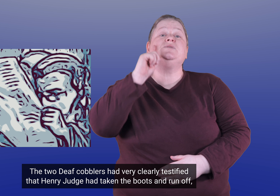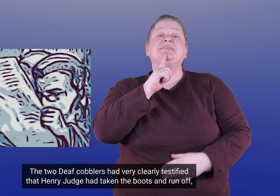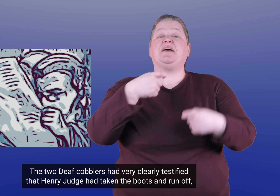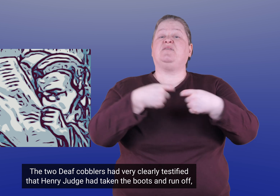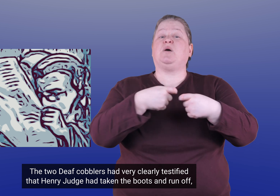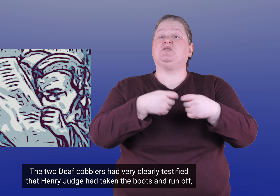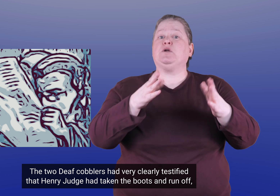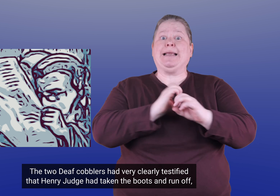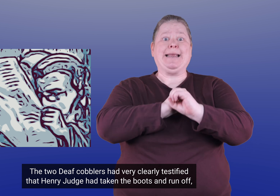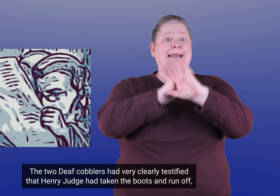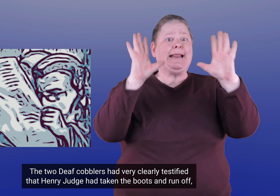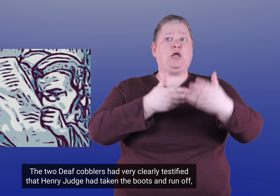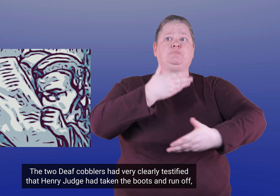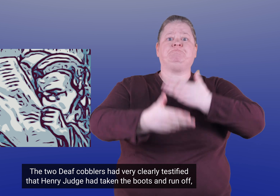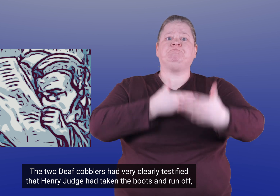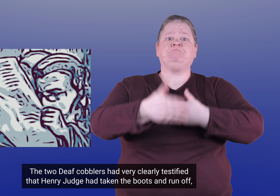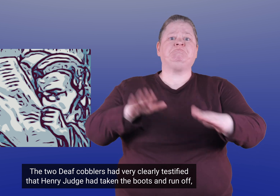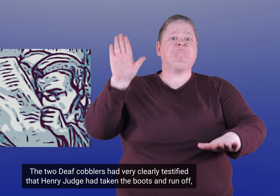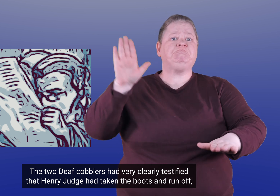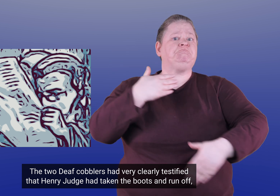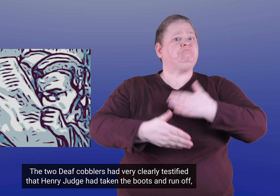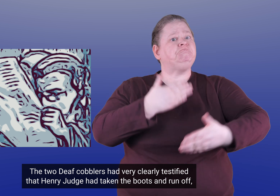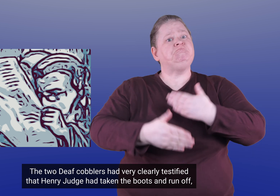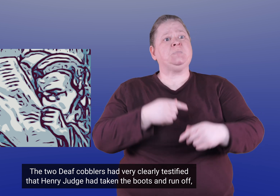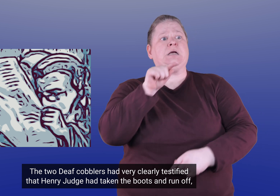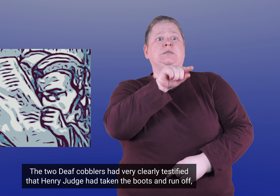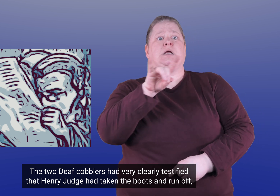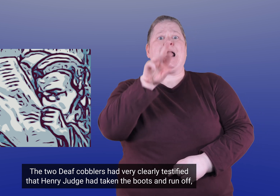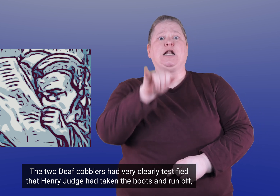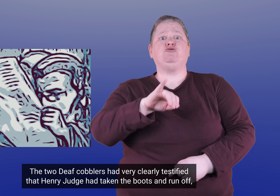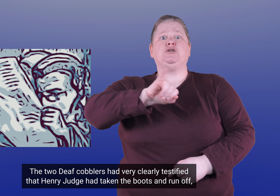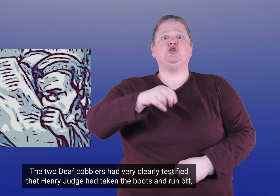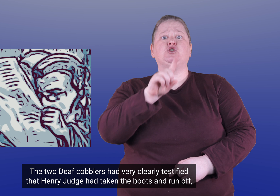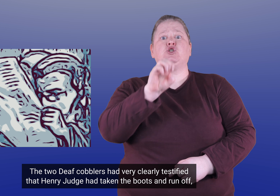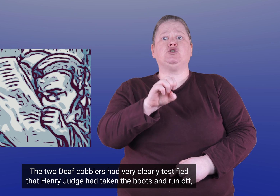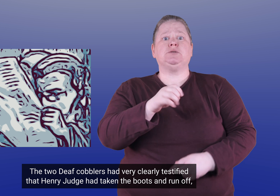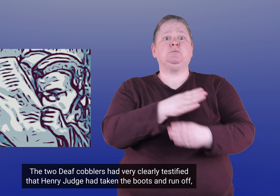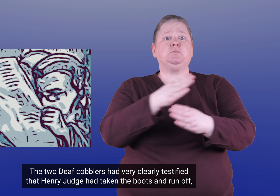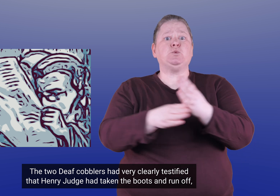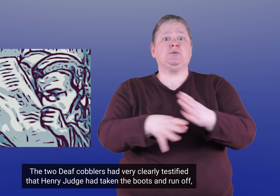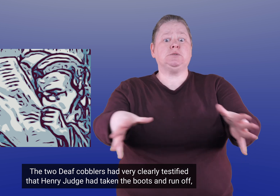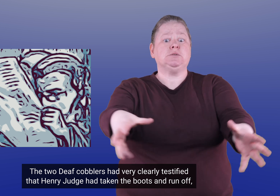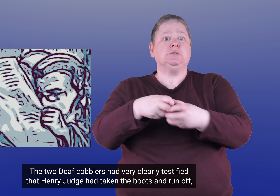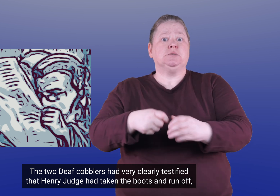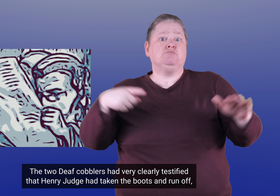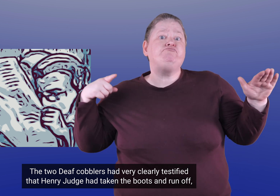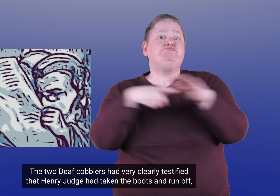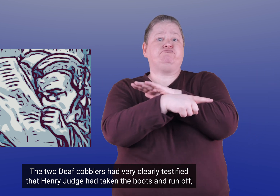The two deaf cobblers had very clearly testified that Henry Judge had taken the boots and run off.